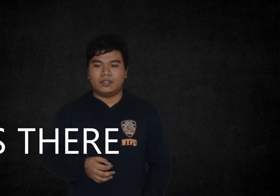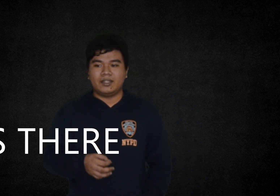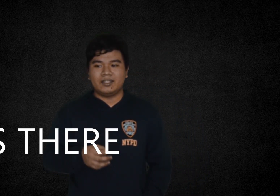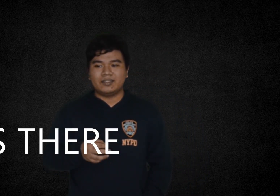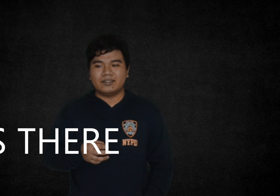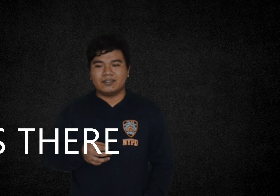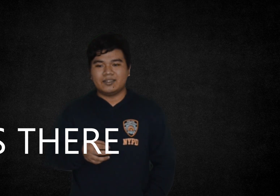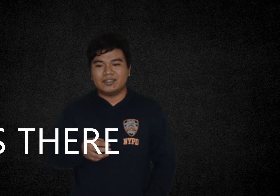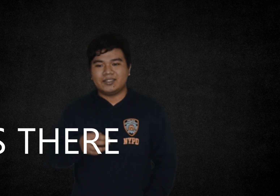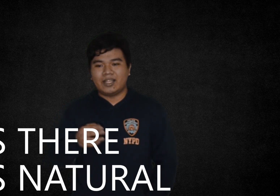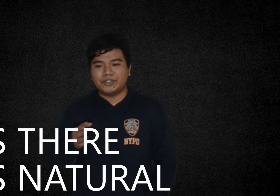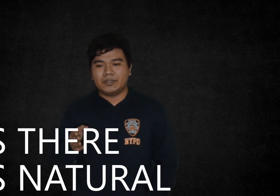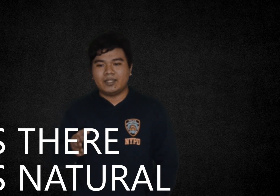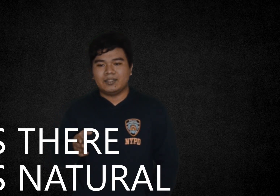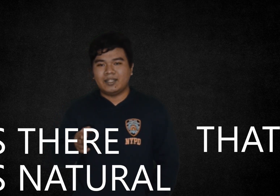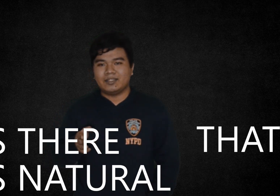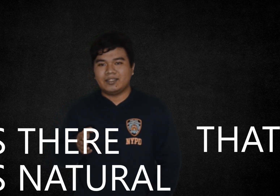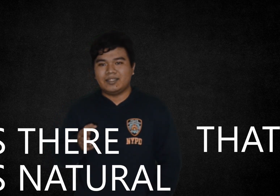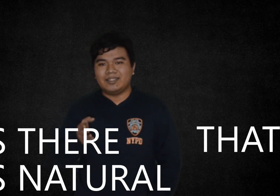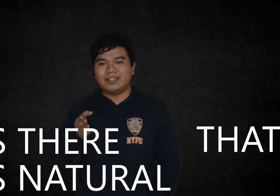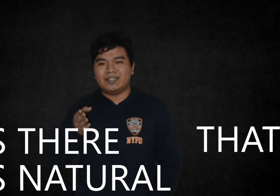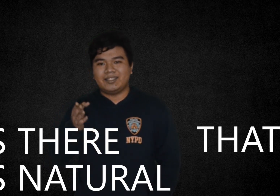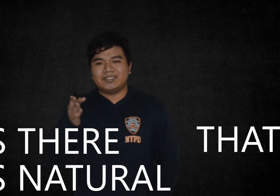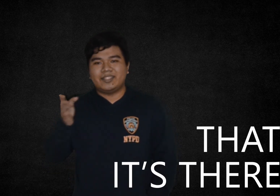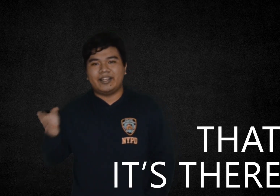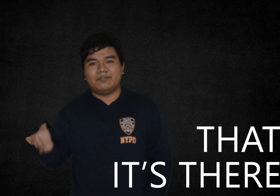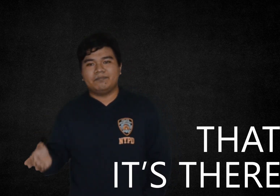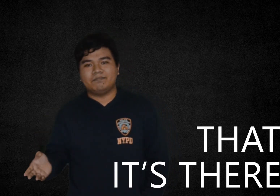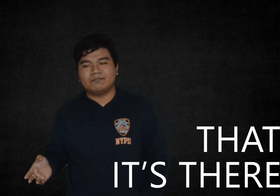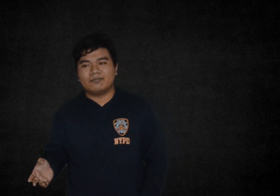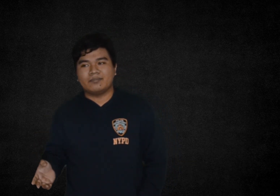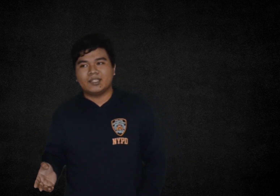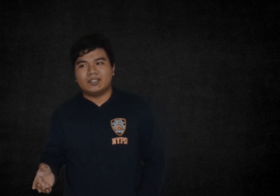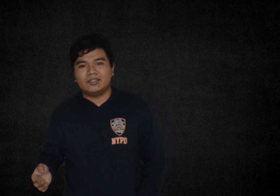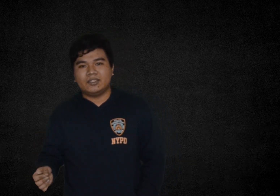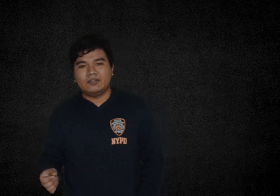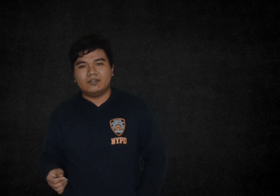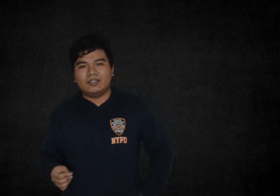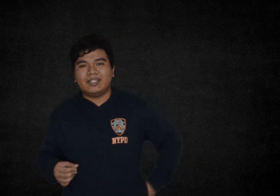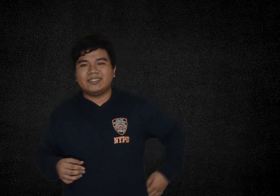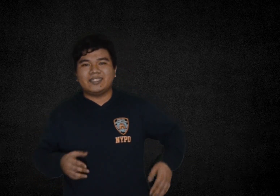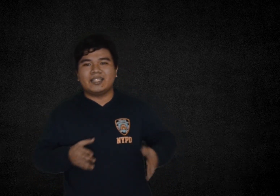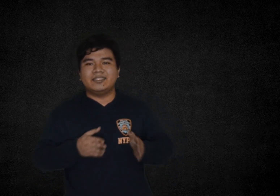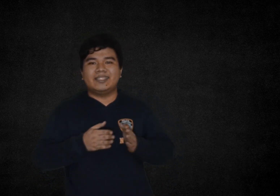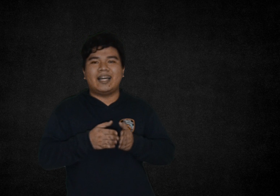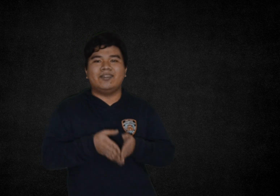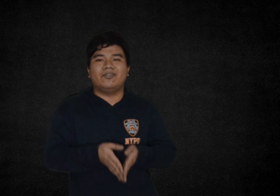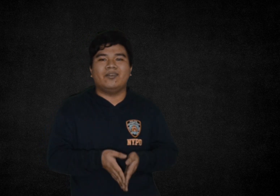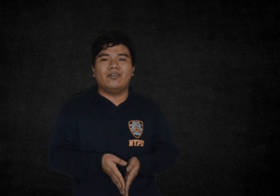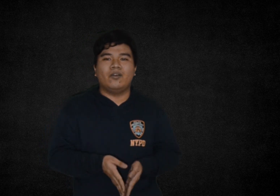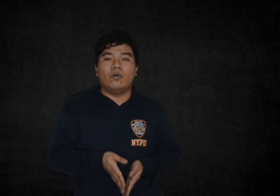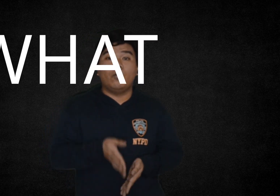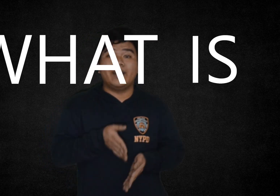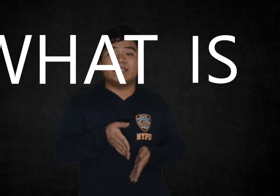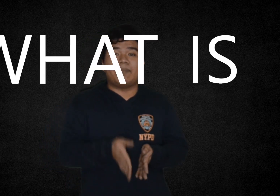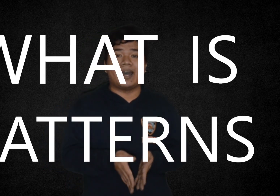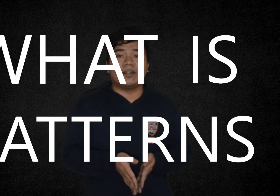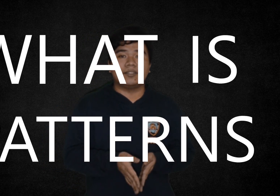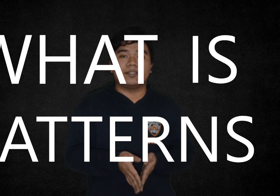And it's natural that it's there. So let's take a dive. What is patterns?